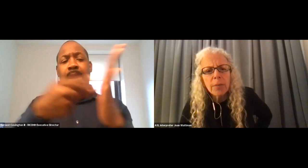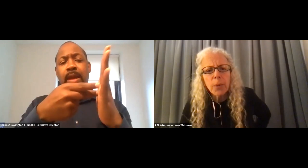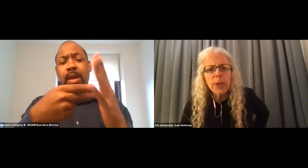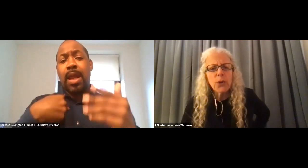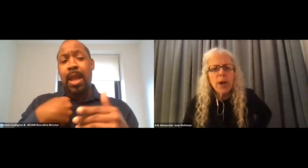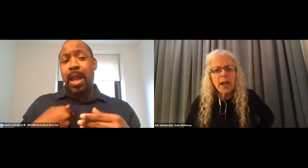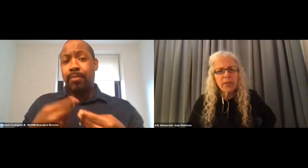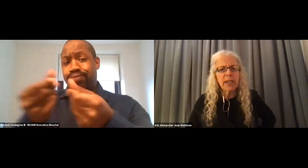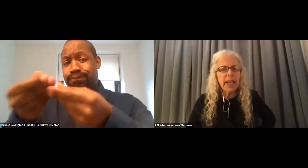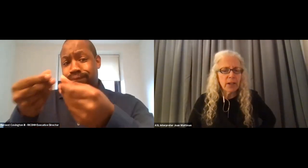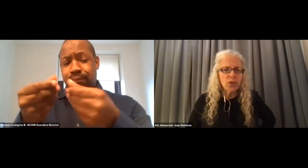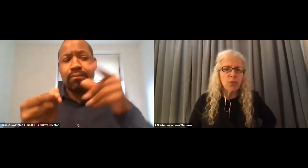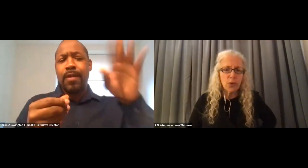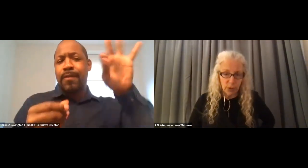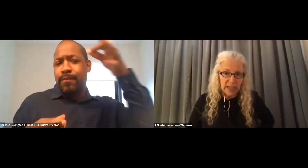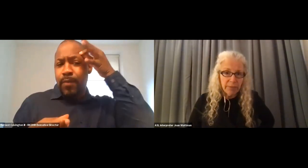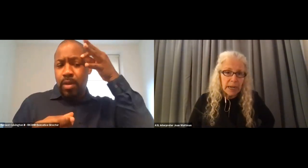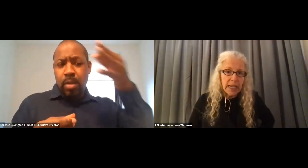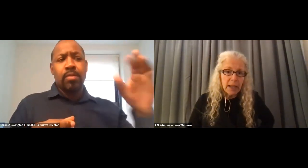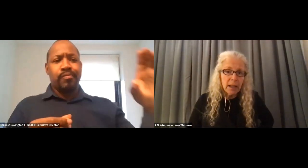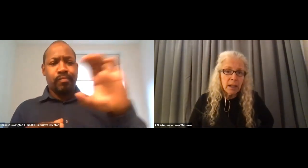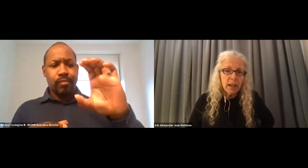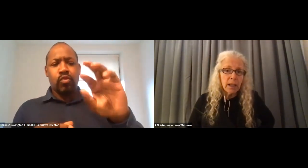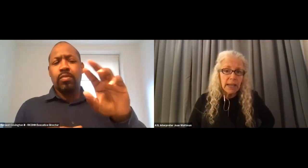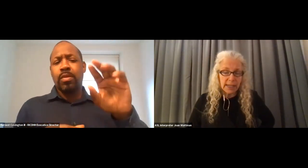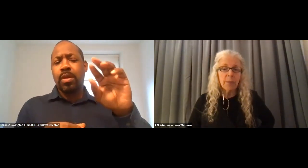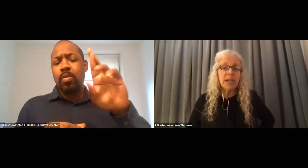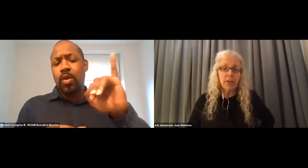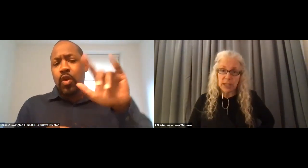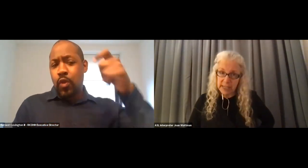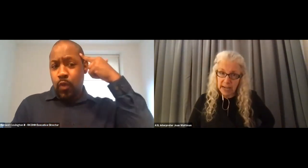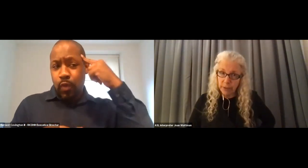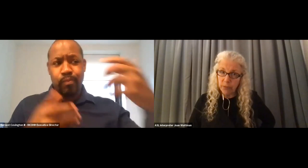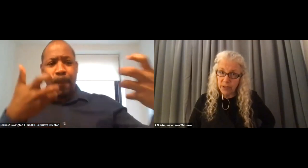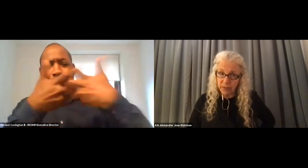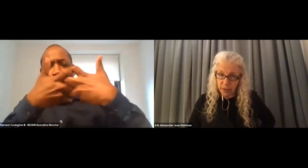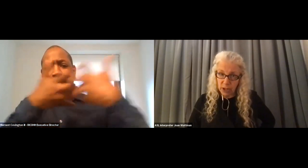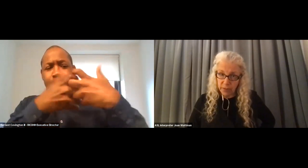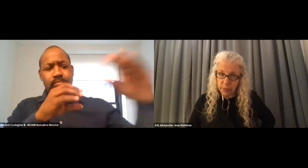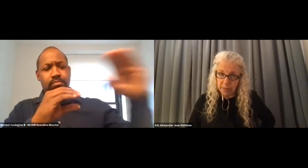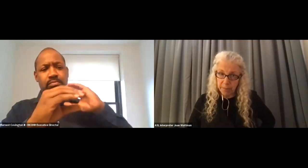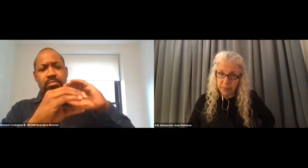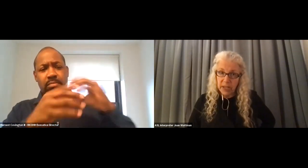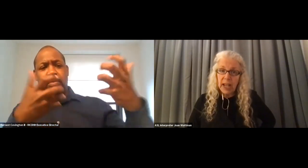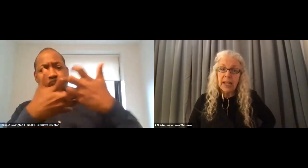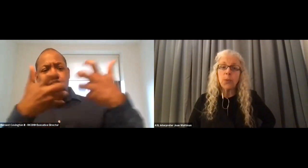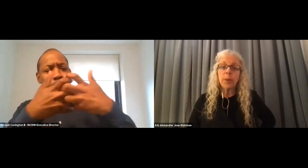But we do have the CARES, the relief money that has come down to the state from the federal government, and there will be